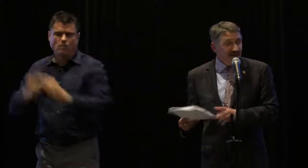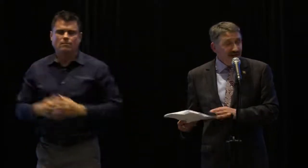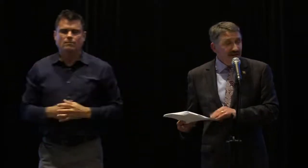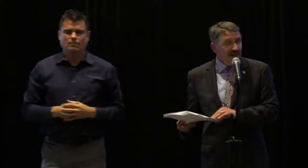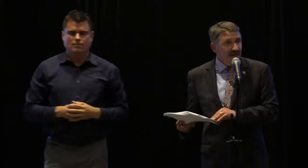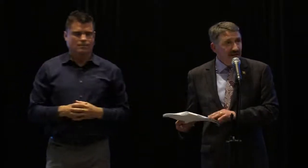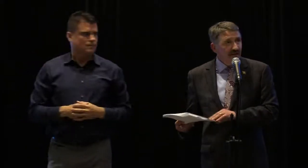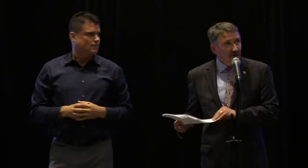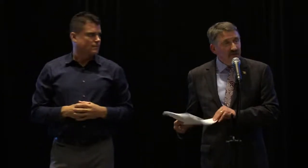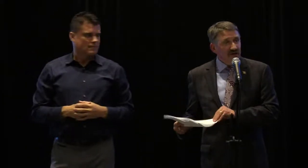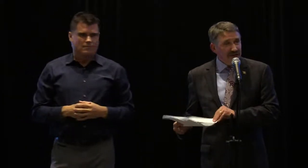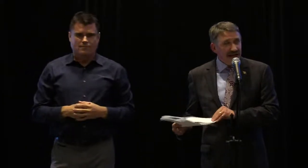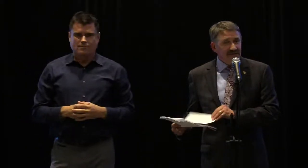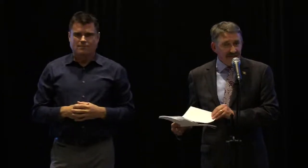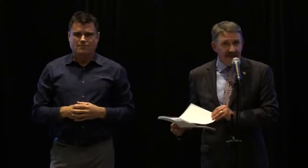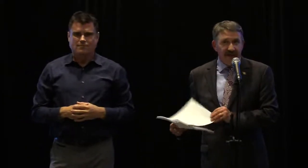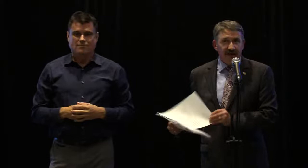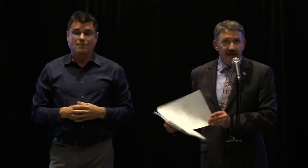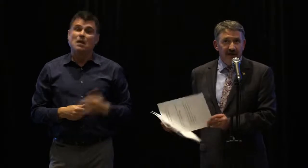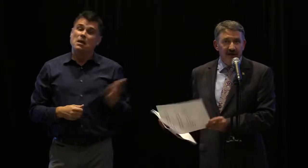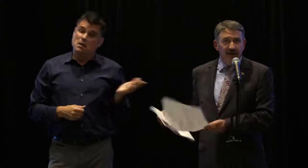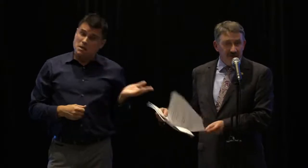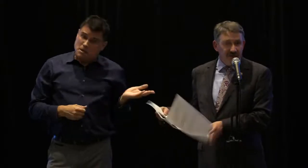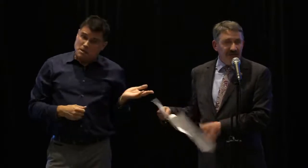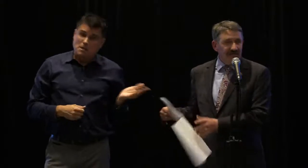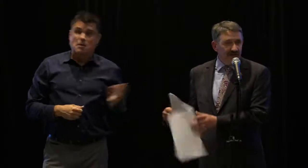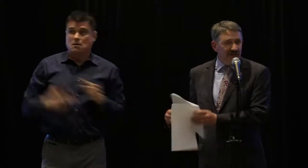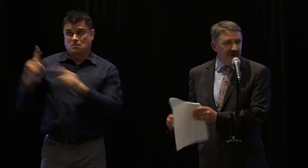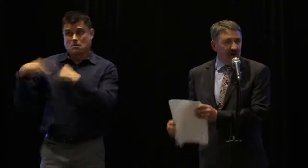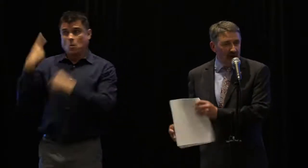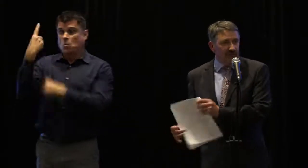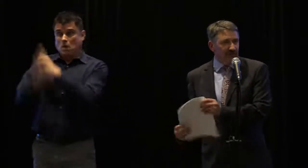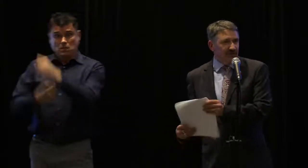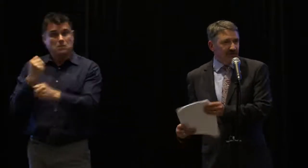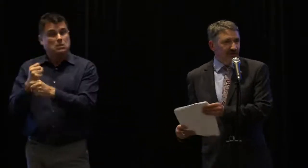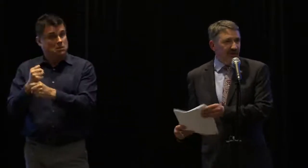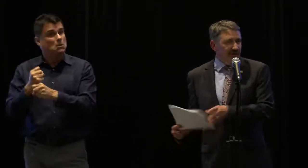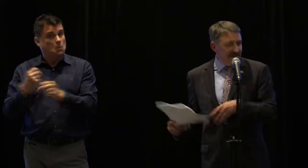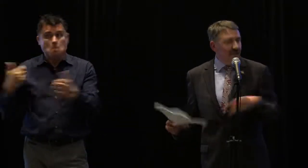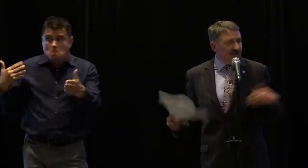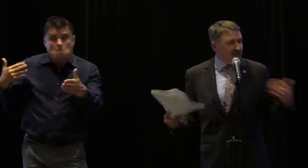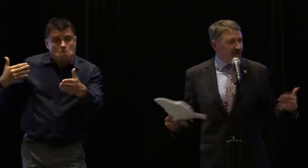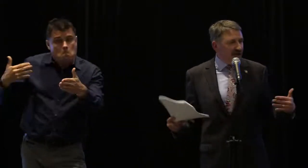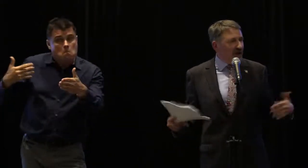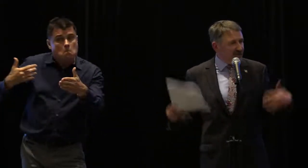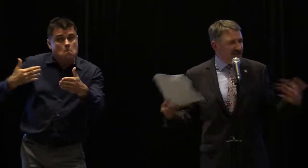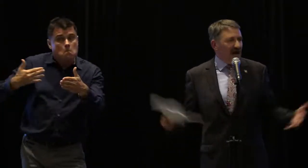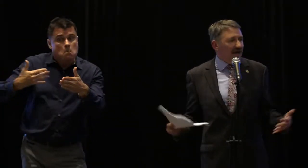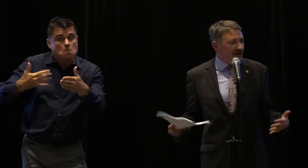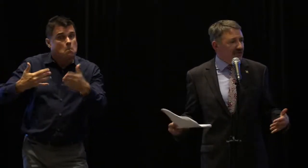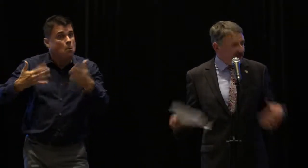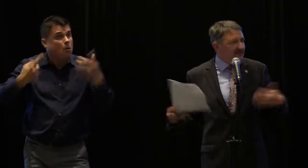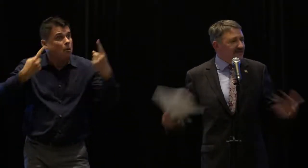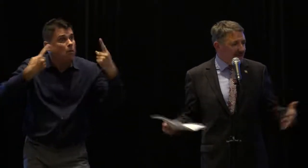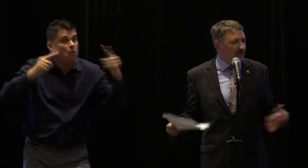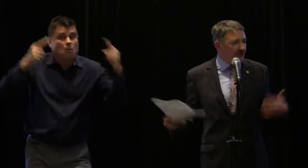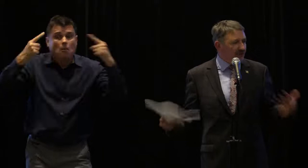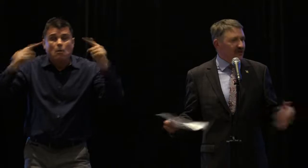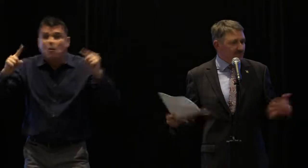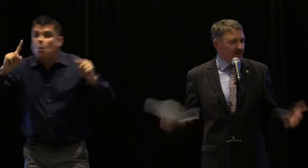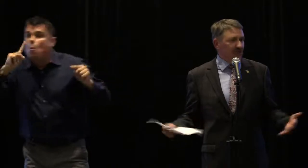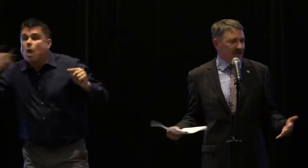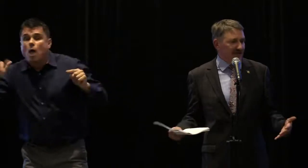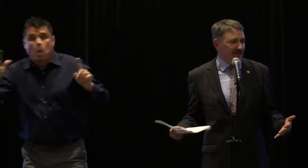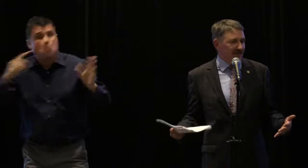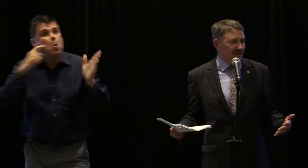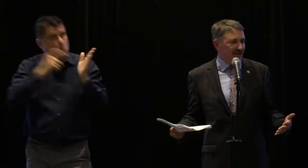I think over the last year, the things that we've accomplished demonstrate our desire to continue with